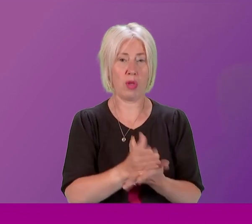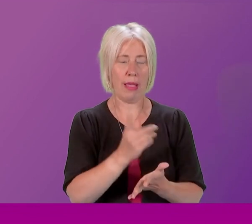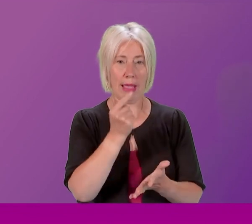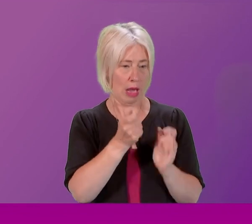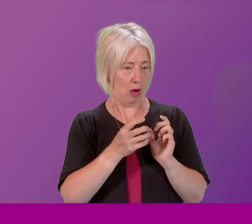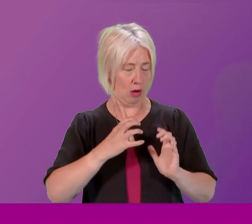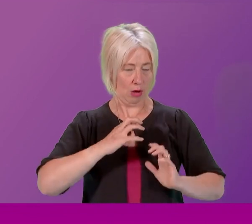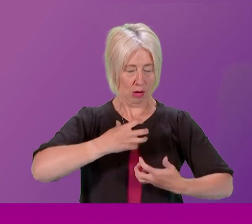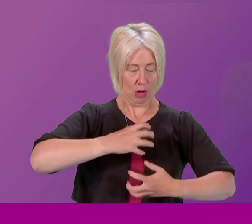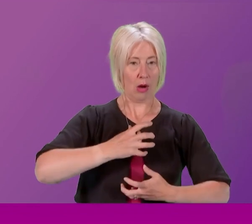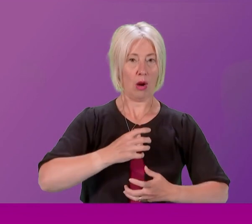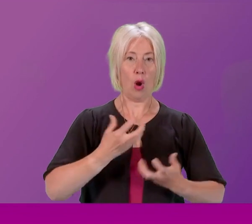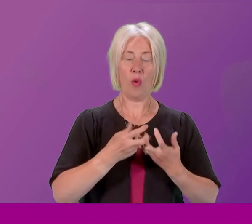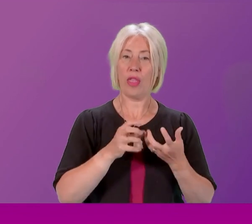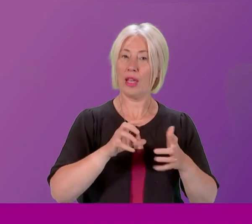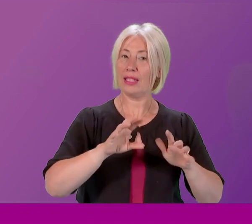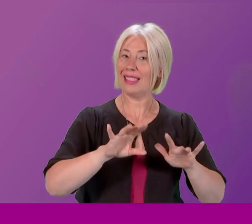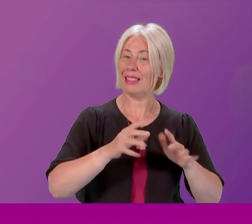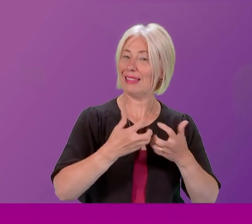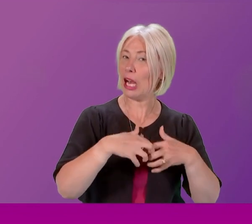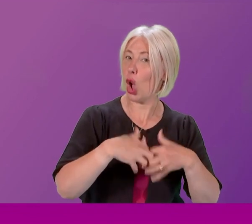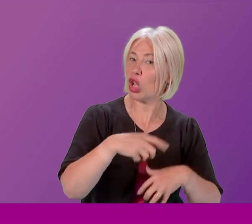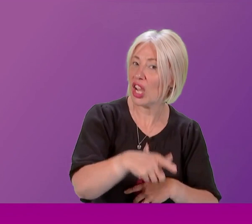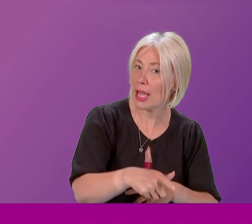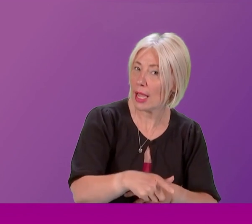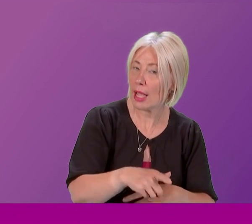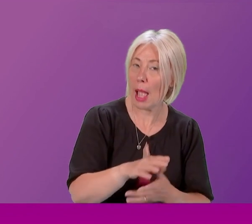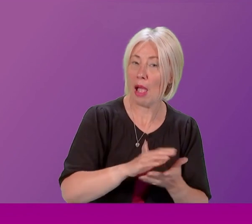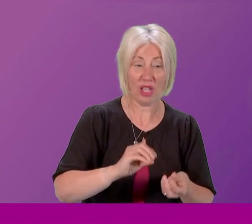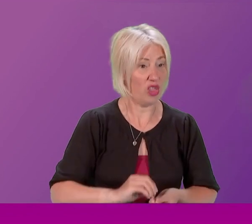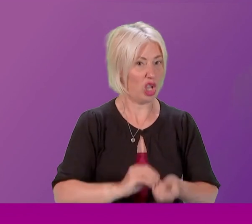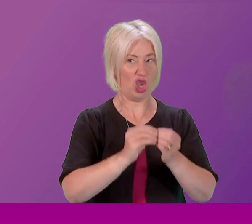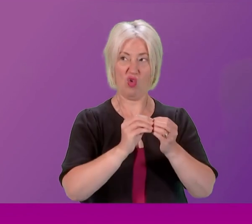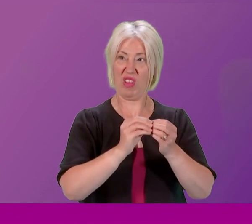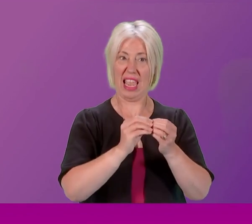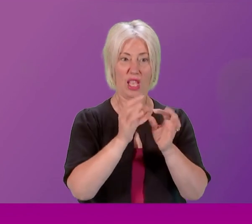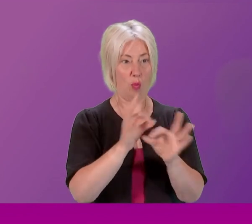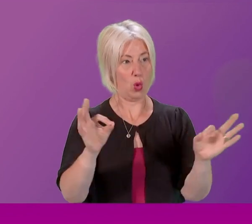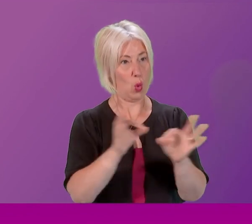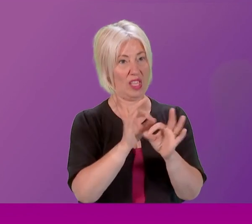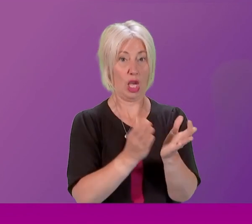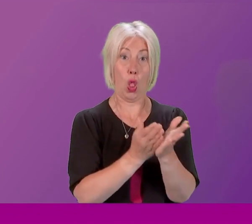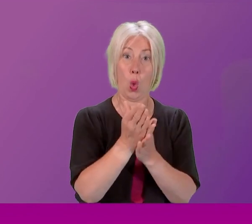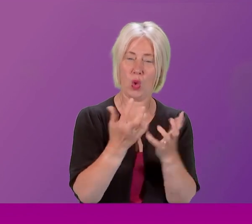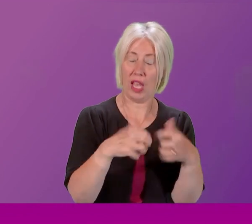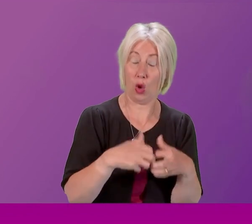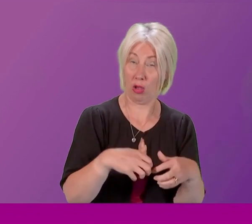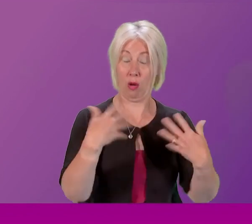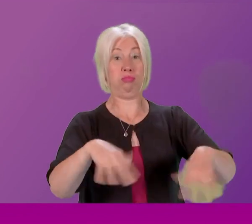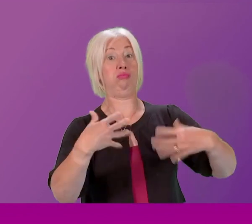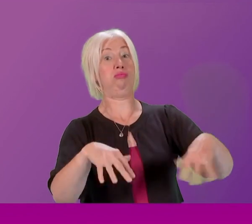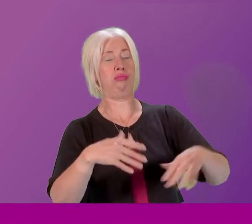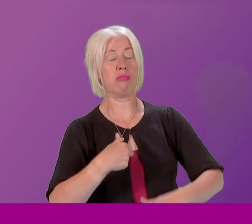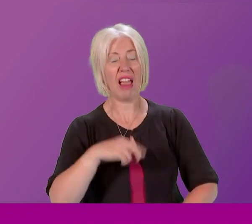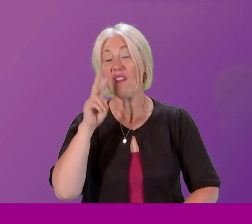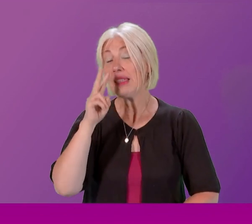versatile and creative with technology and are creating amazing music scores, actually. And often then, and I'm seeing